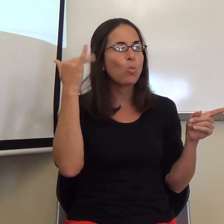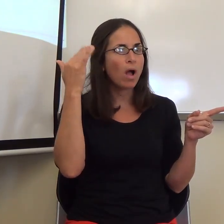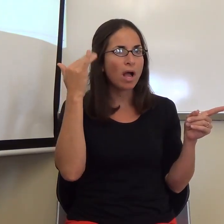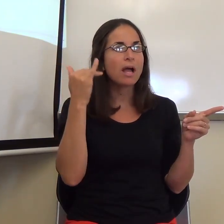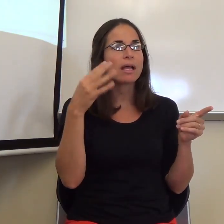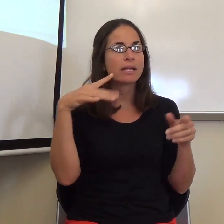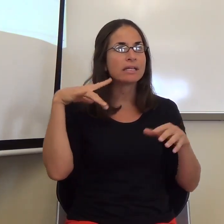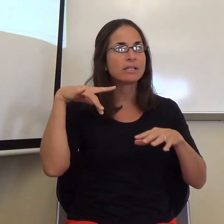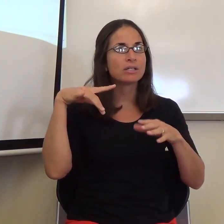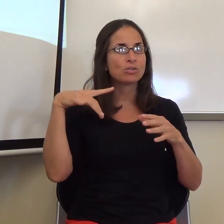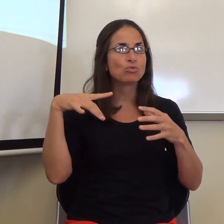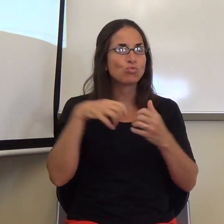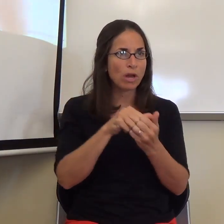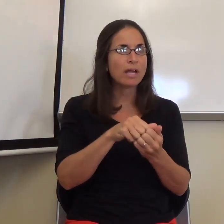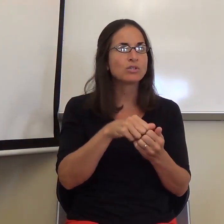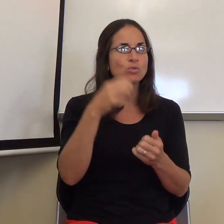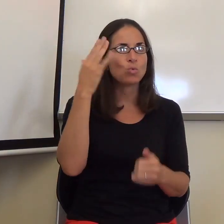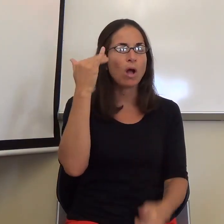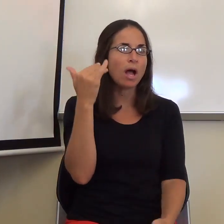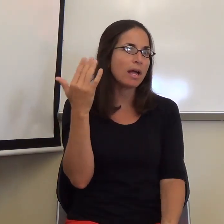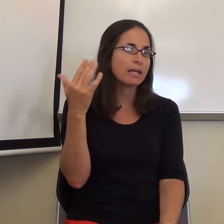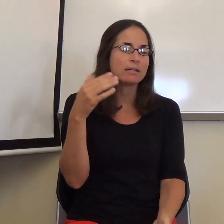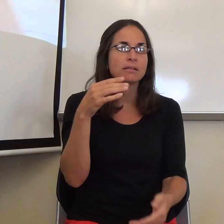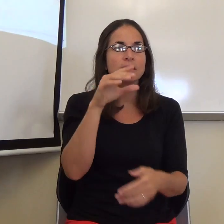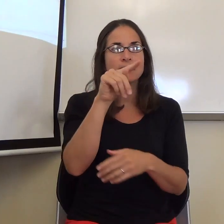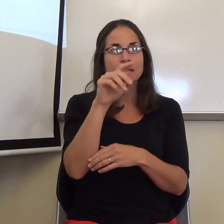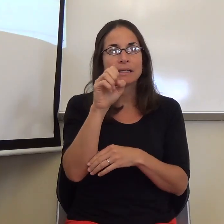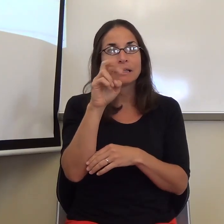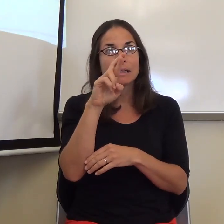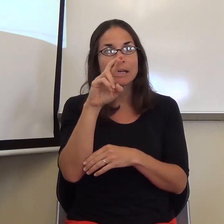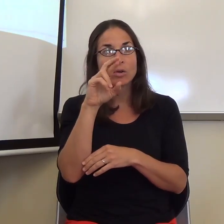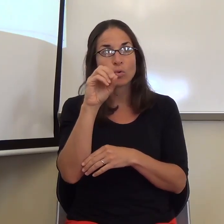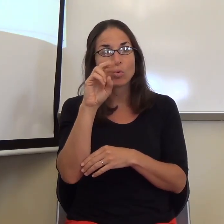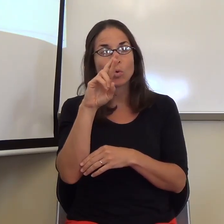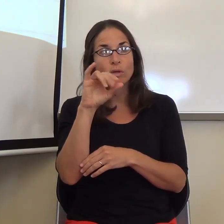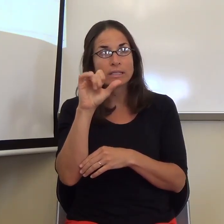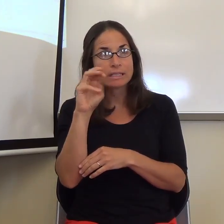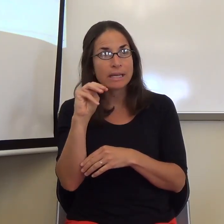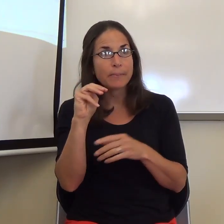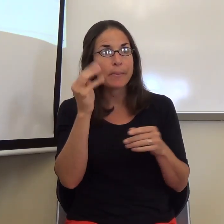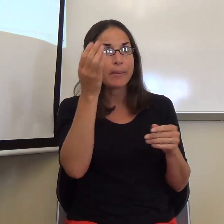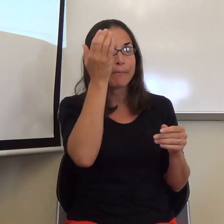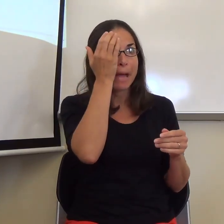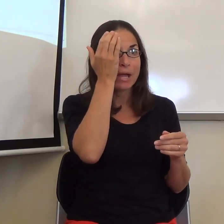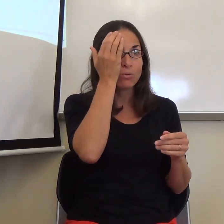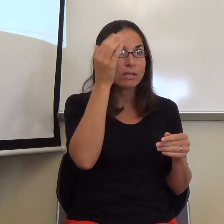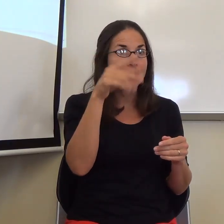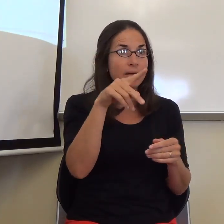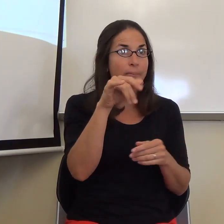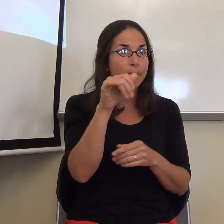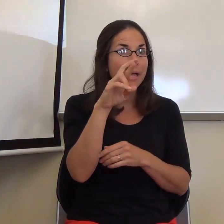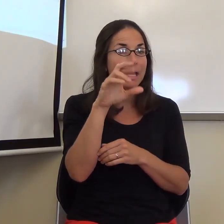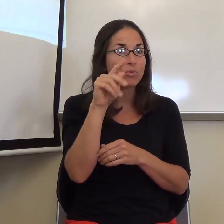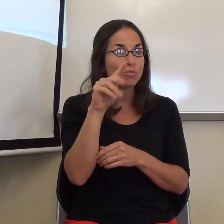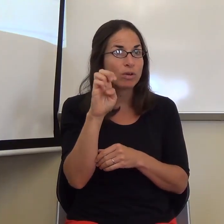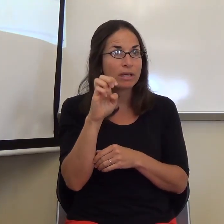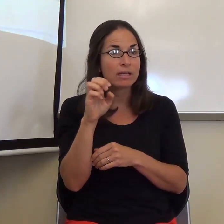crash? Okay, yeah. Was it terrorism? Were the pilots terrorists? Or was the Yeah. pilot a terrorist?